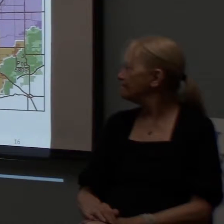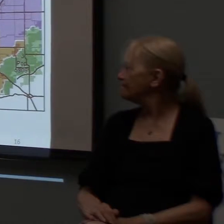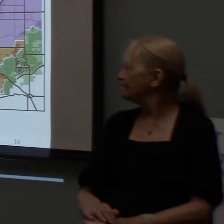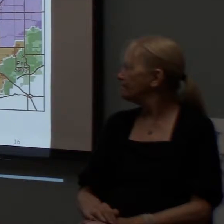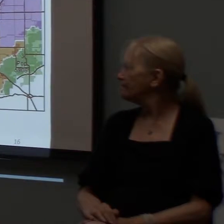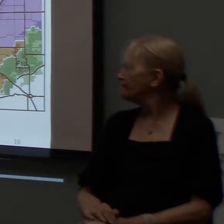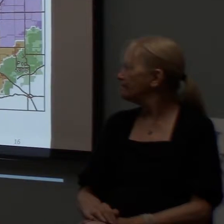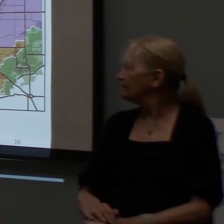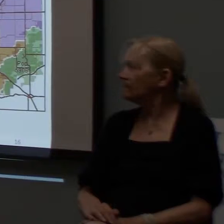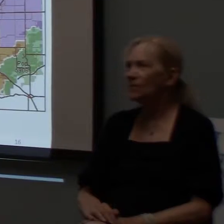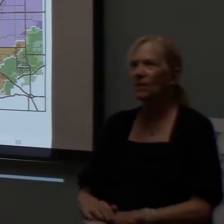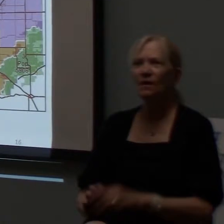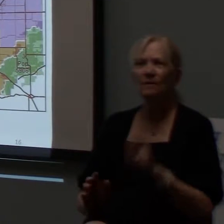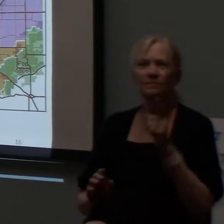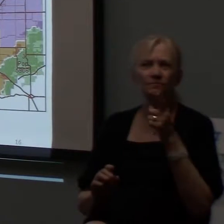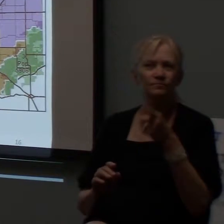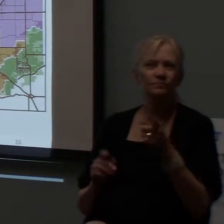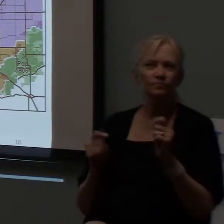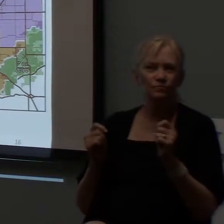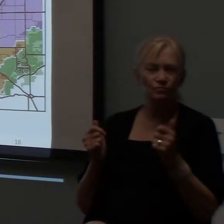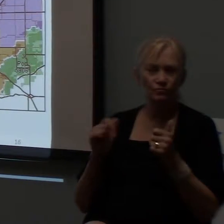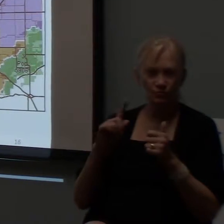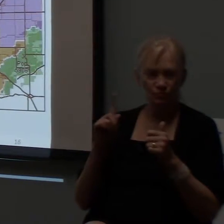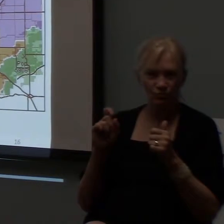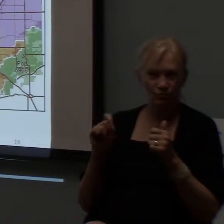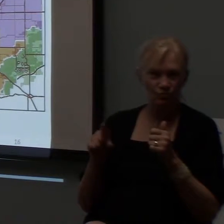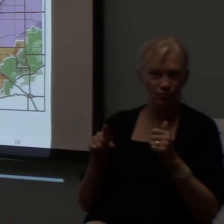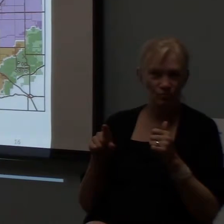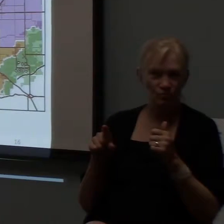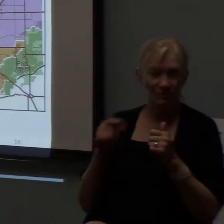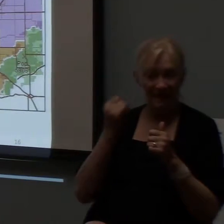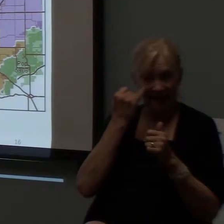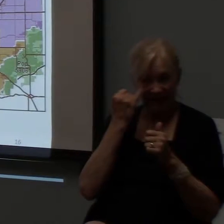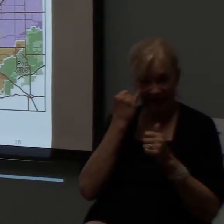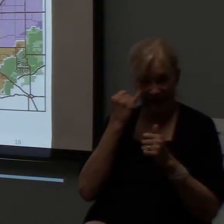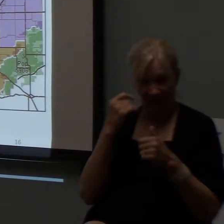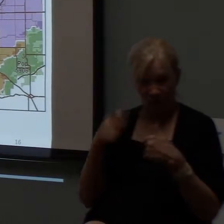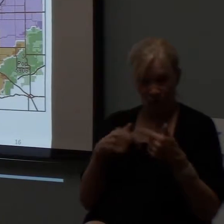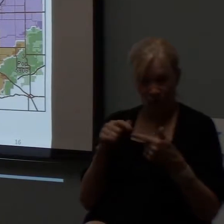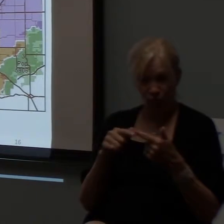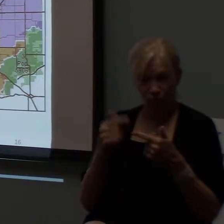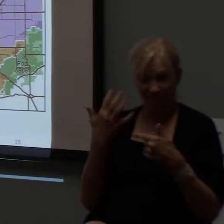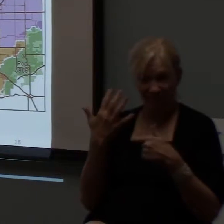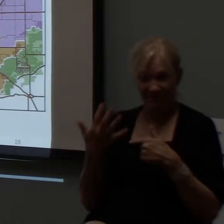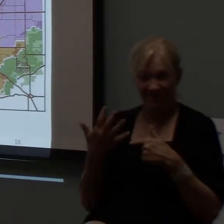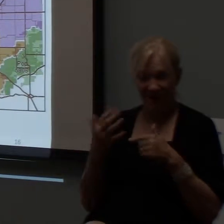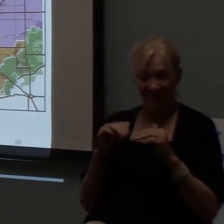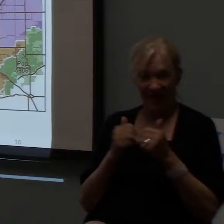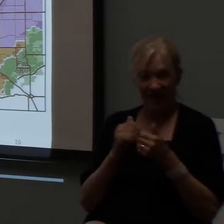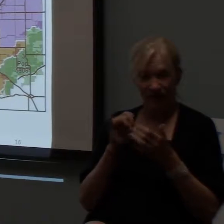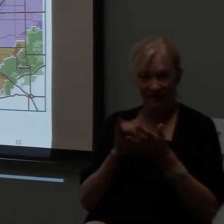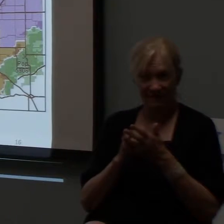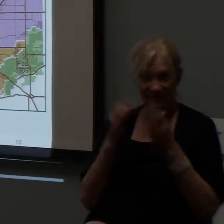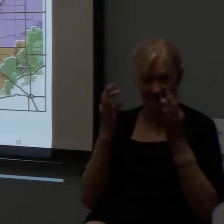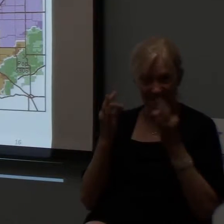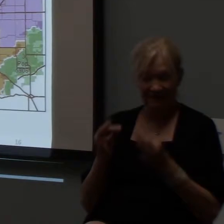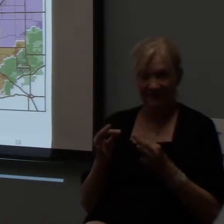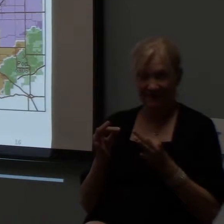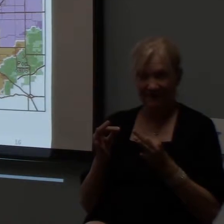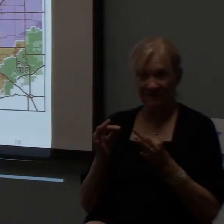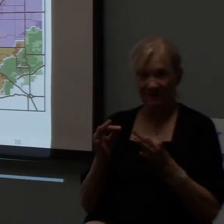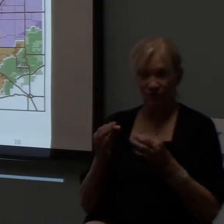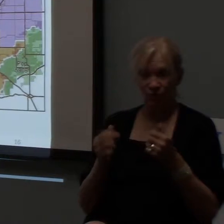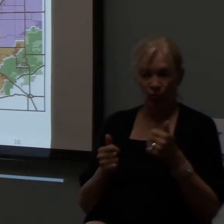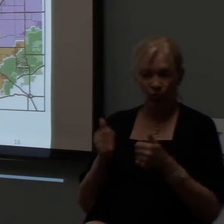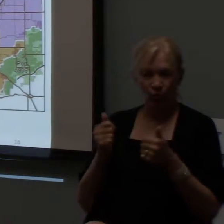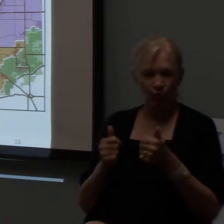one. So I just had a quick question is, if we go to 5, how is that decided what the